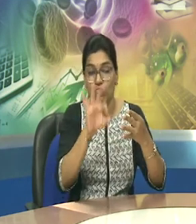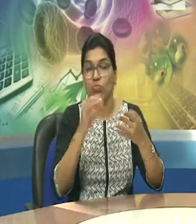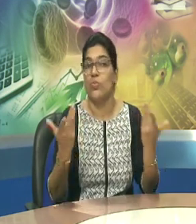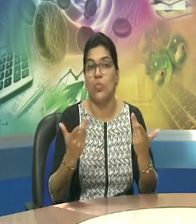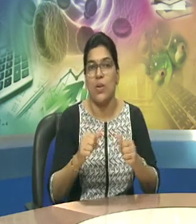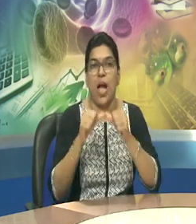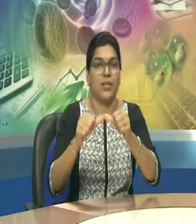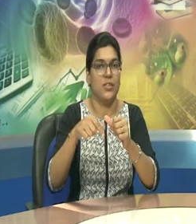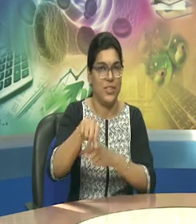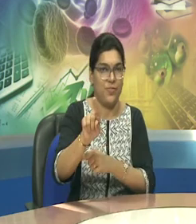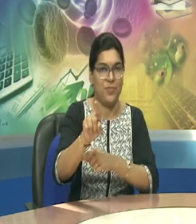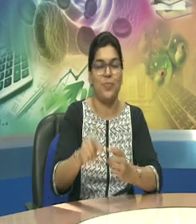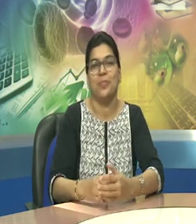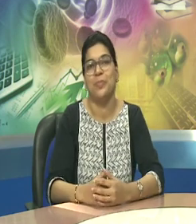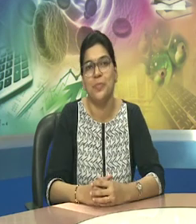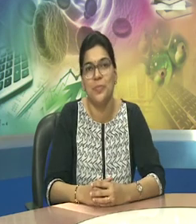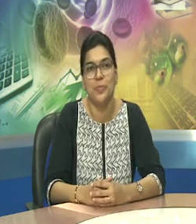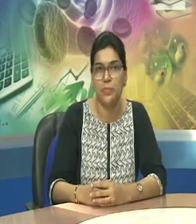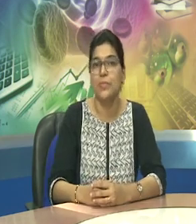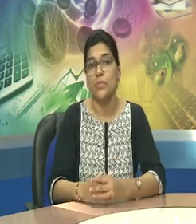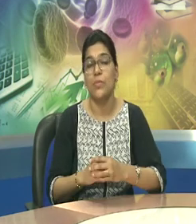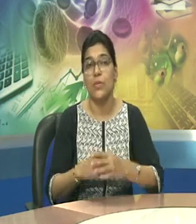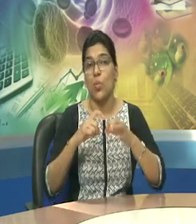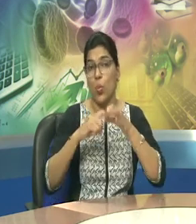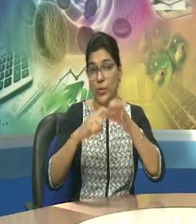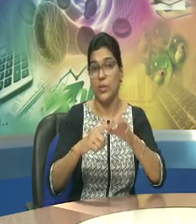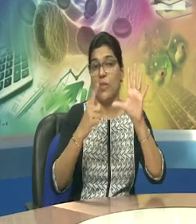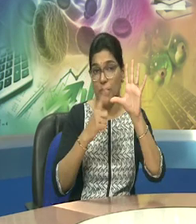D, any of the above. Fifth,